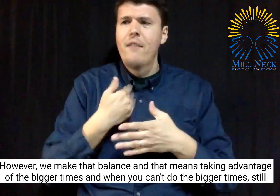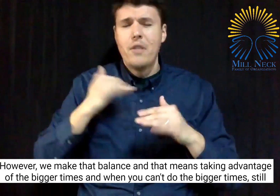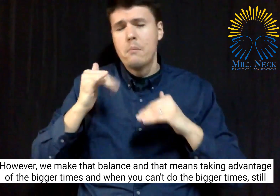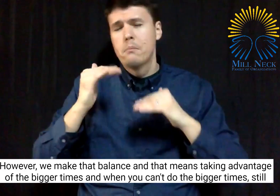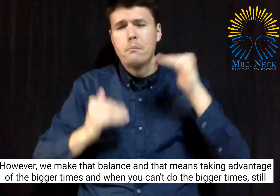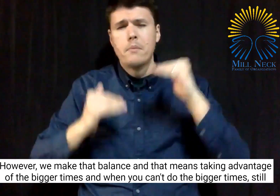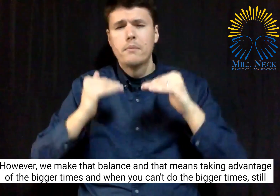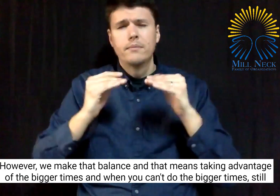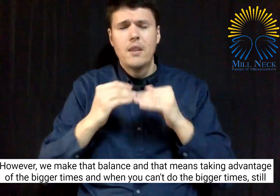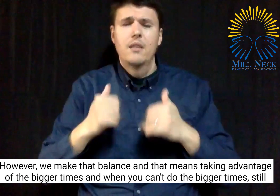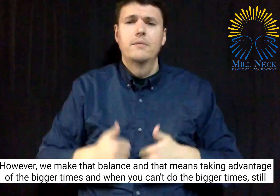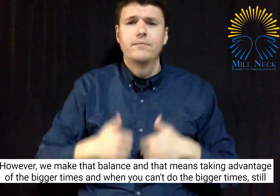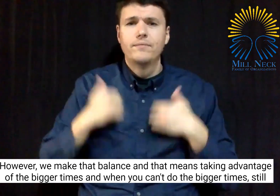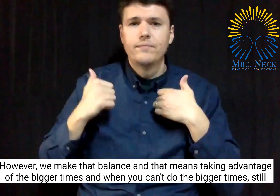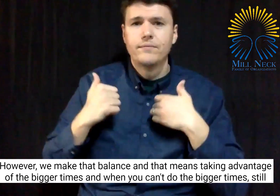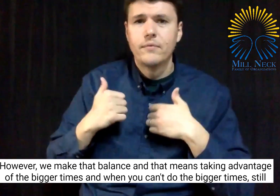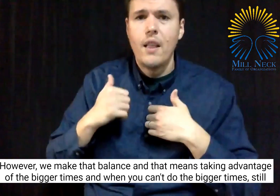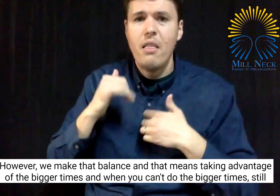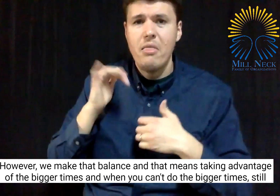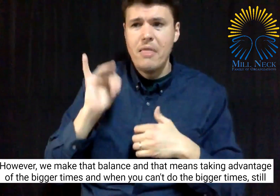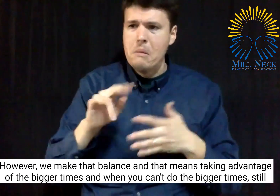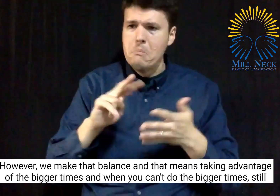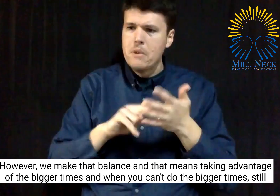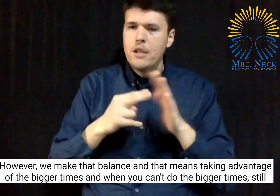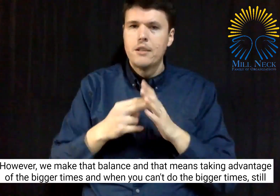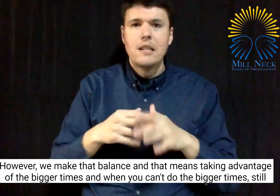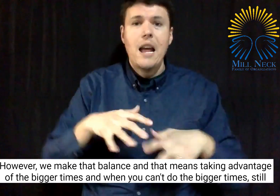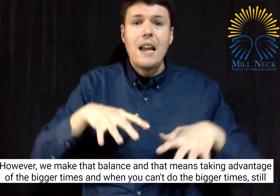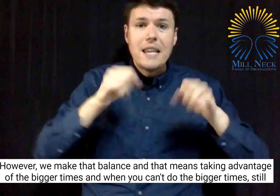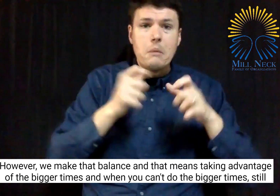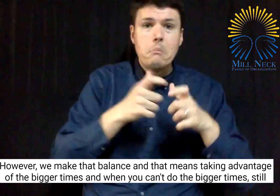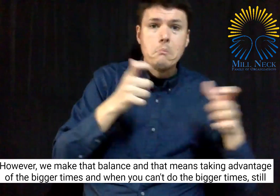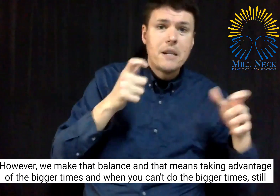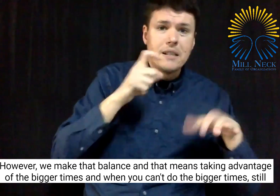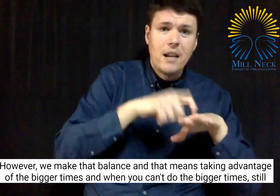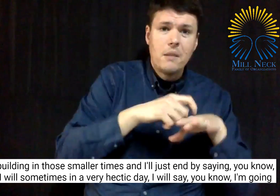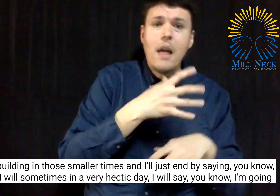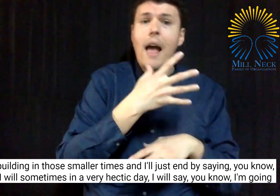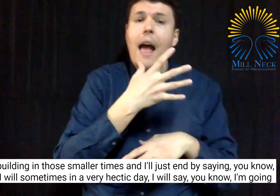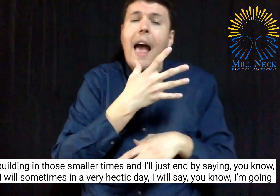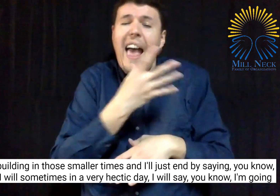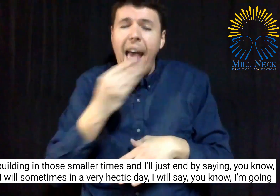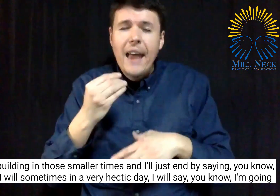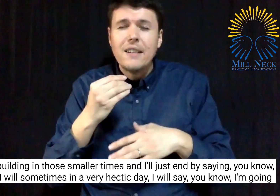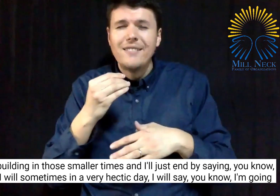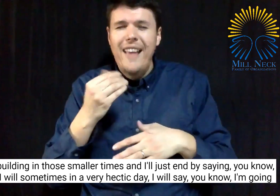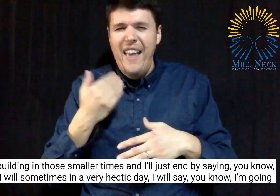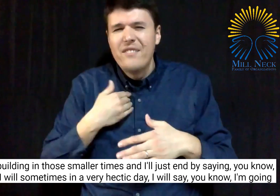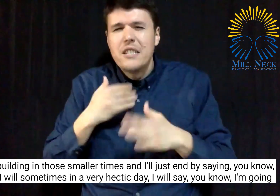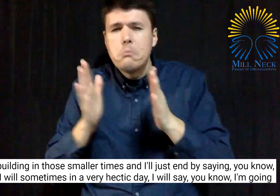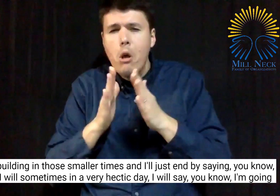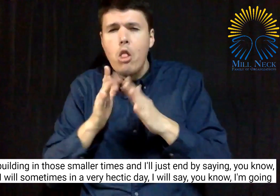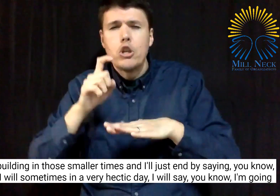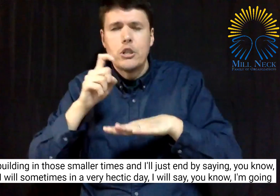balance. And that means taking advantage of the bigger times. And when you can't do the bigger times, still building in those smaller times. And I'll just end by